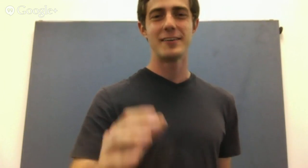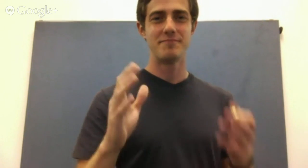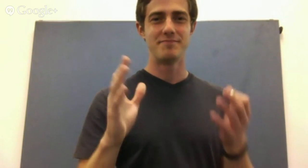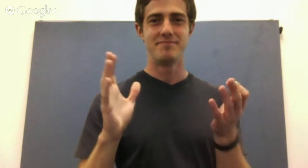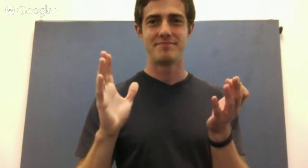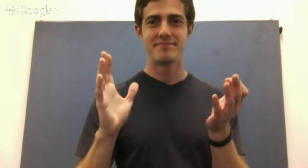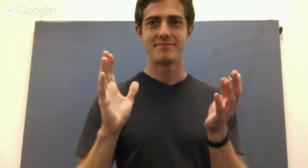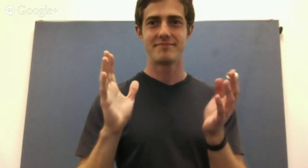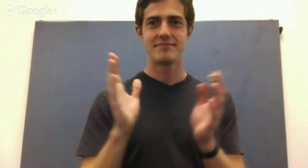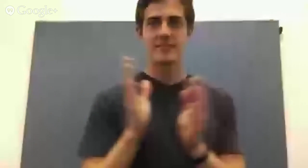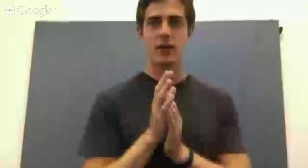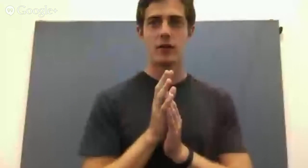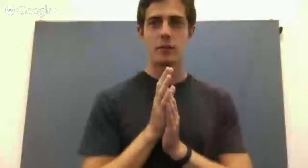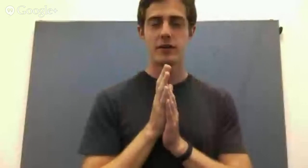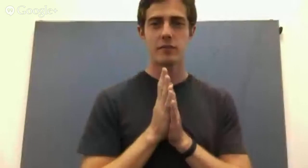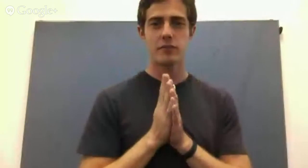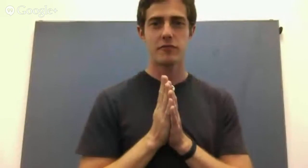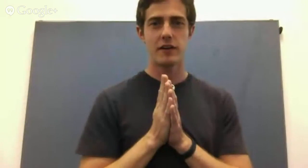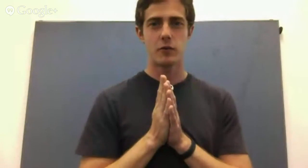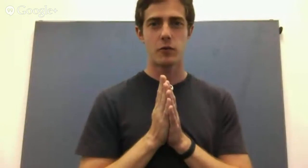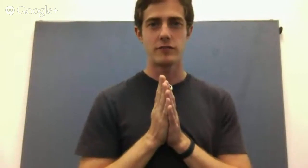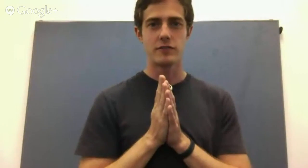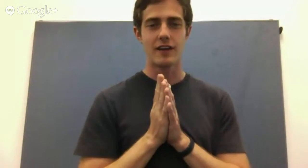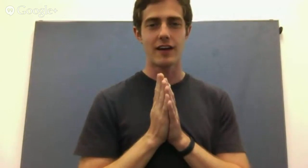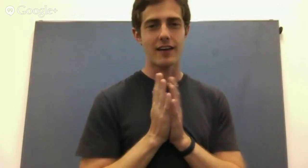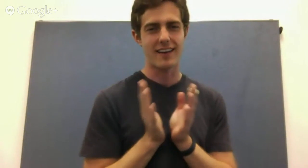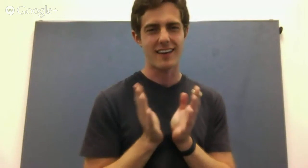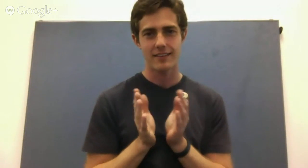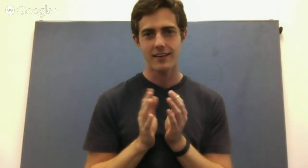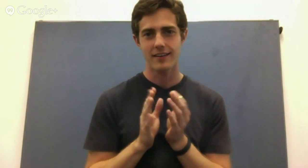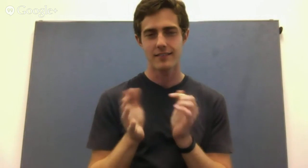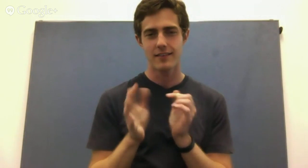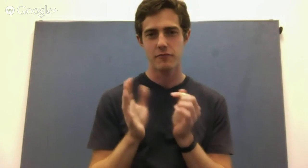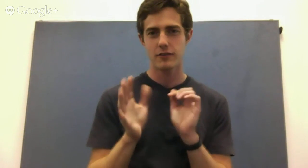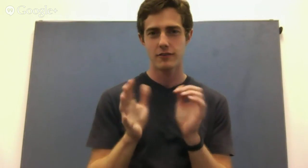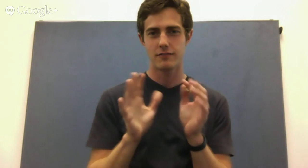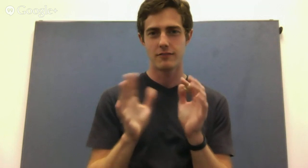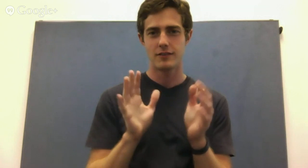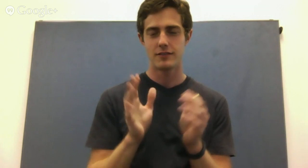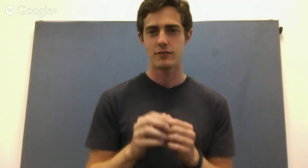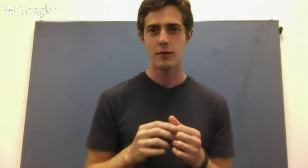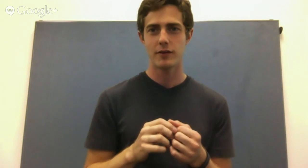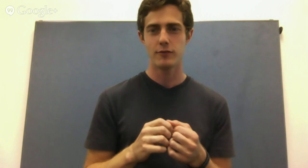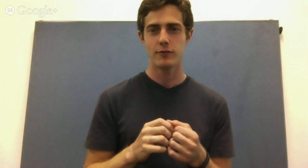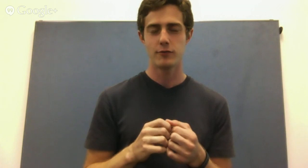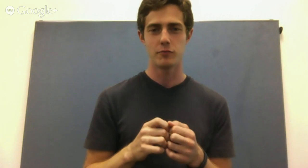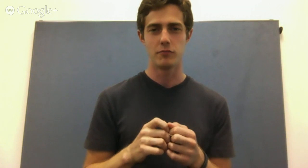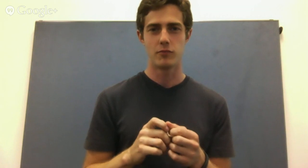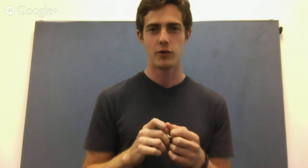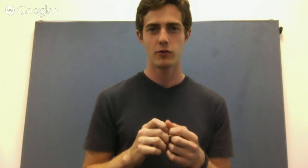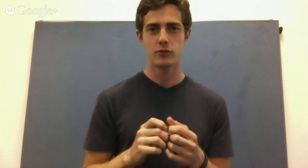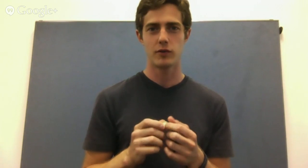um, I'll open it up for final questions. I feel this is good. I might do some rehearsal on my